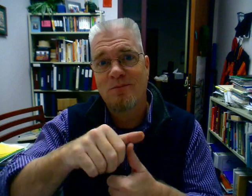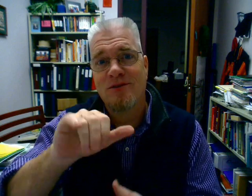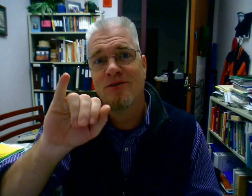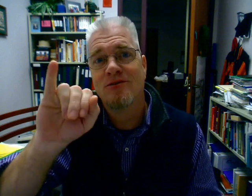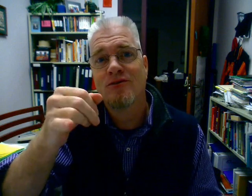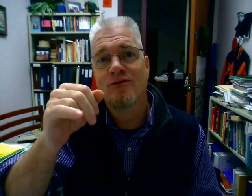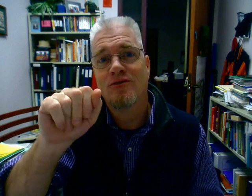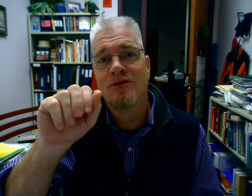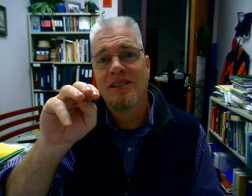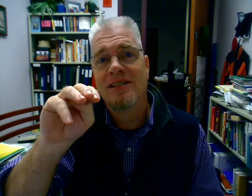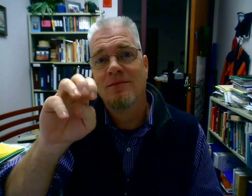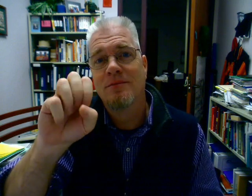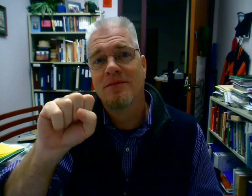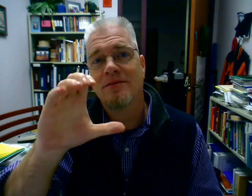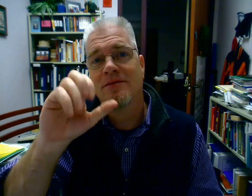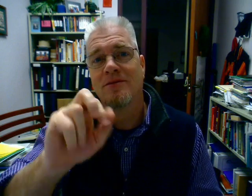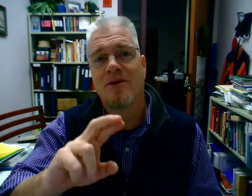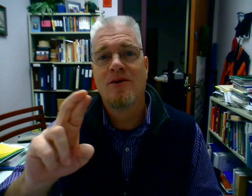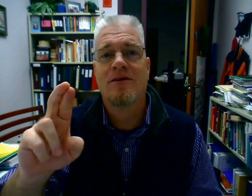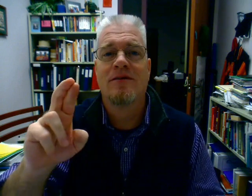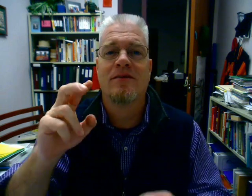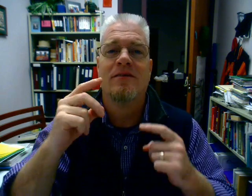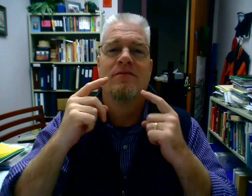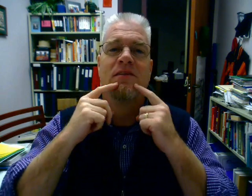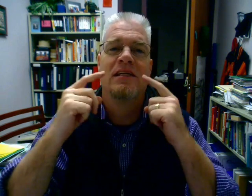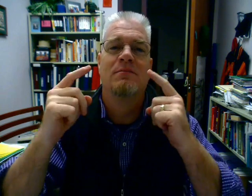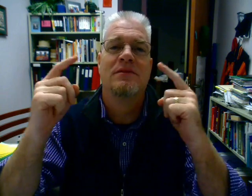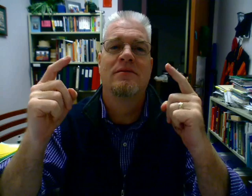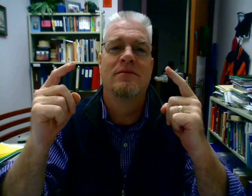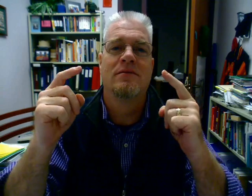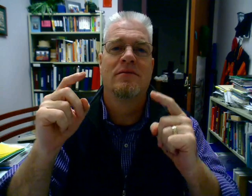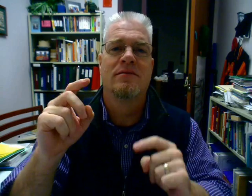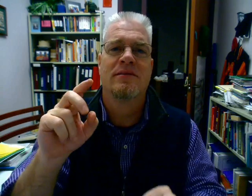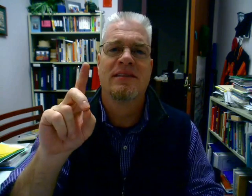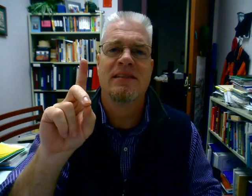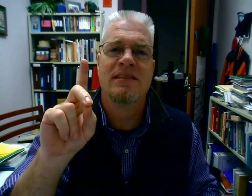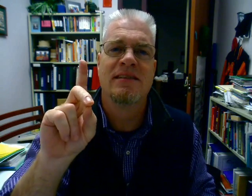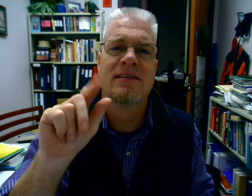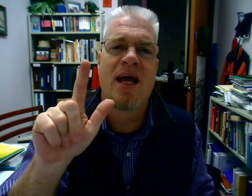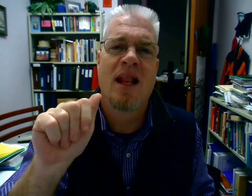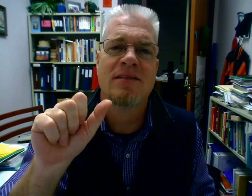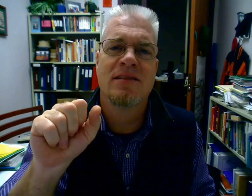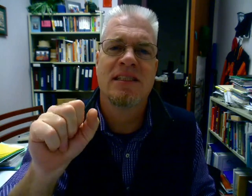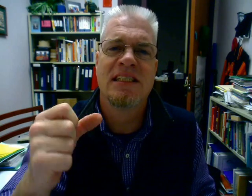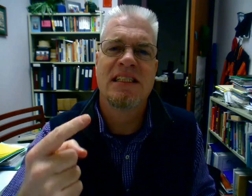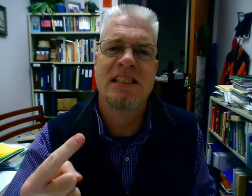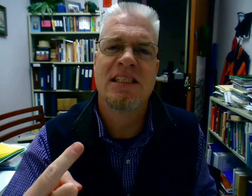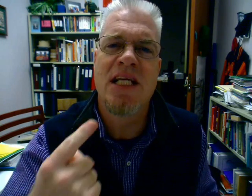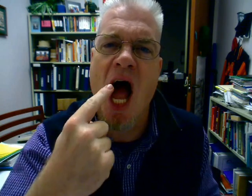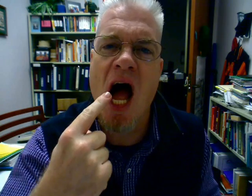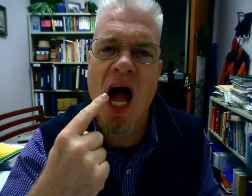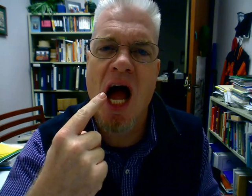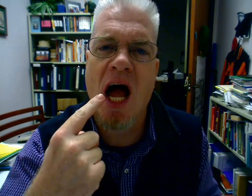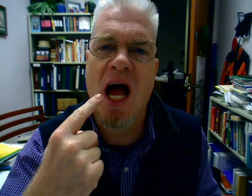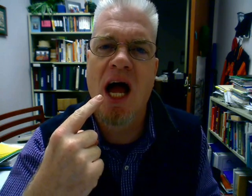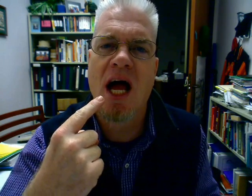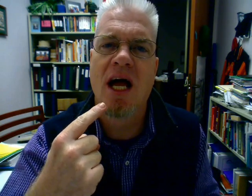Going to give him the big target that he needs to be that guy, to be the number one playmaker in New York. He's not getting it, consequently, he's not finding